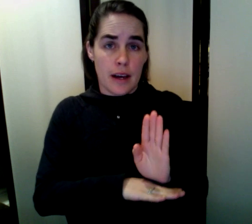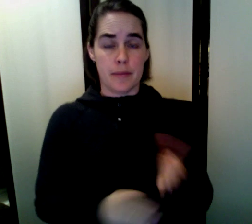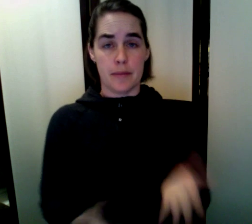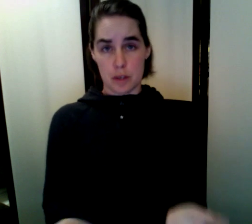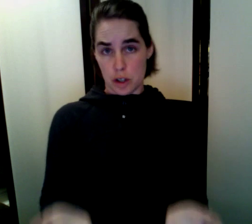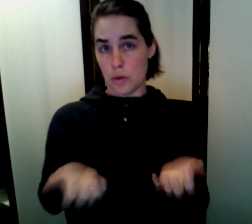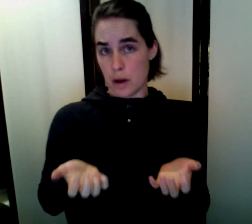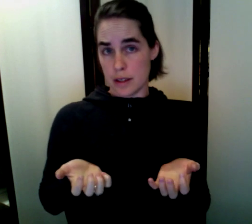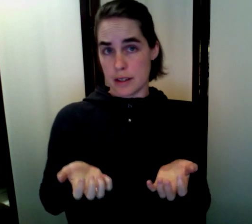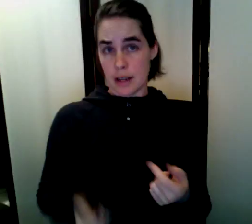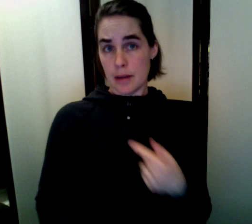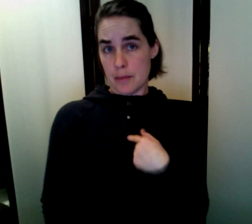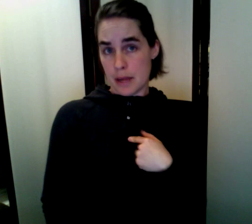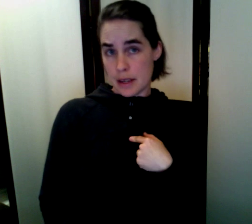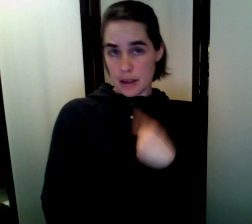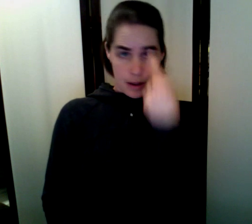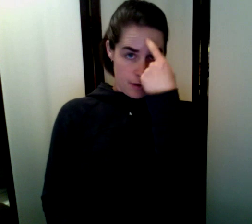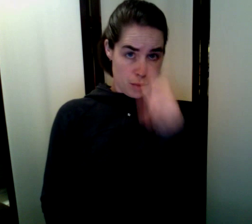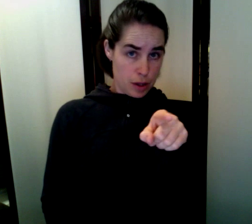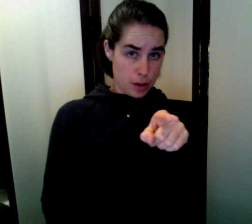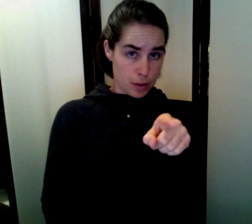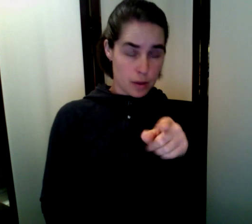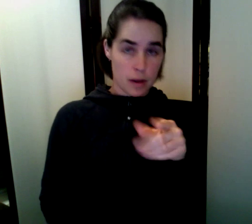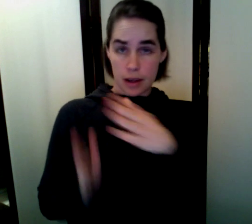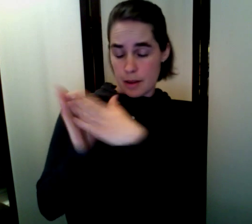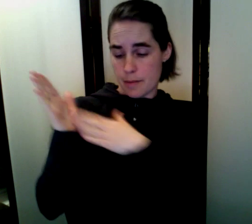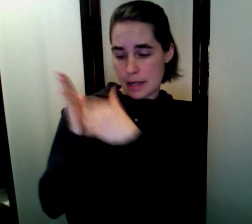Do you want me for you paint?